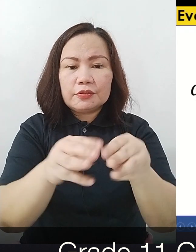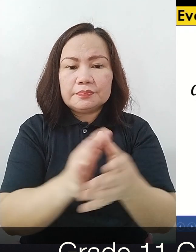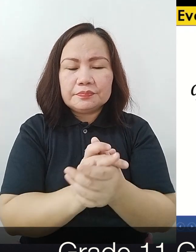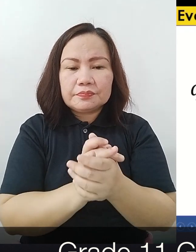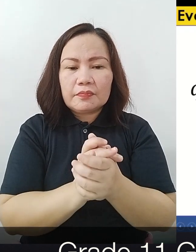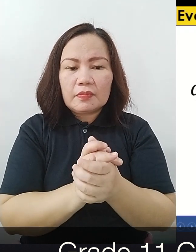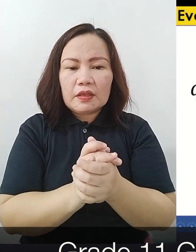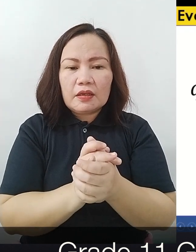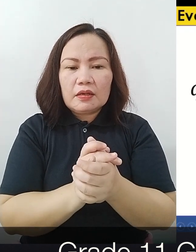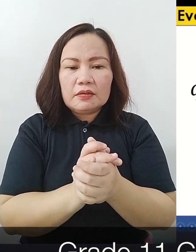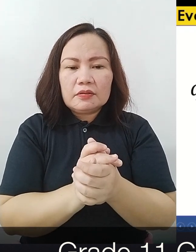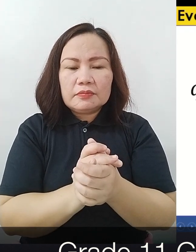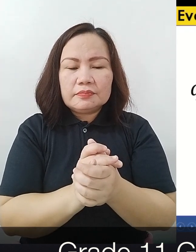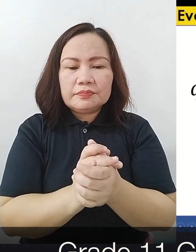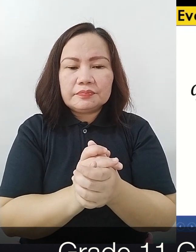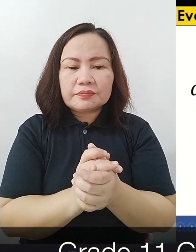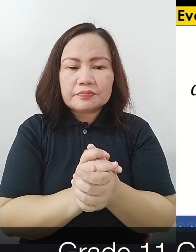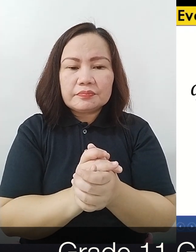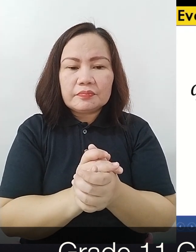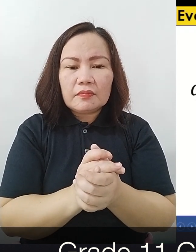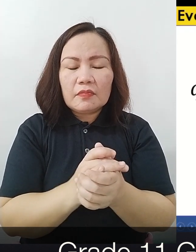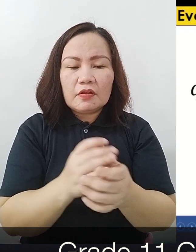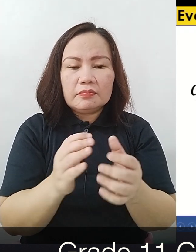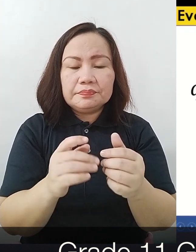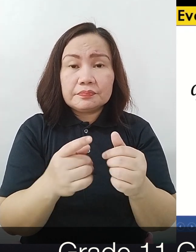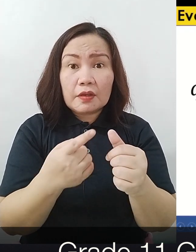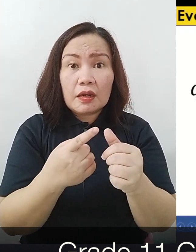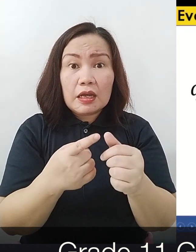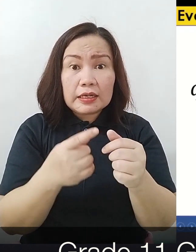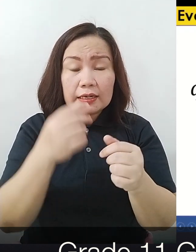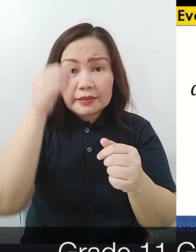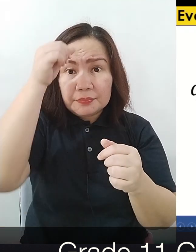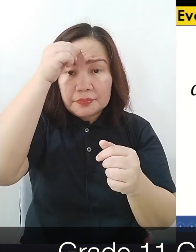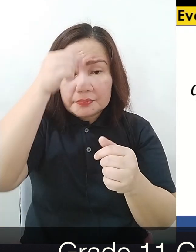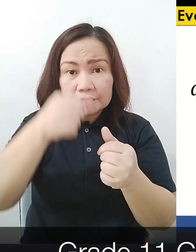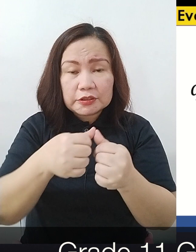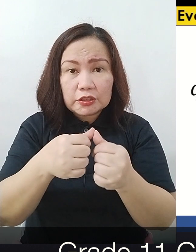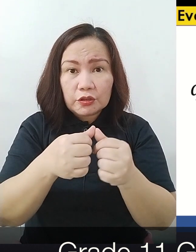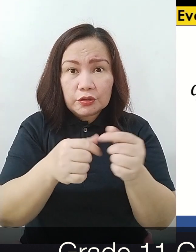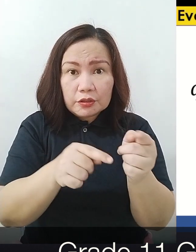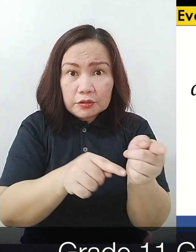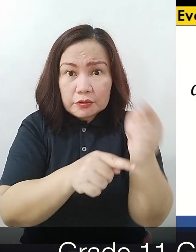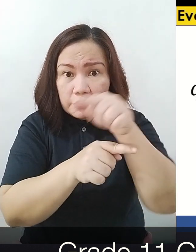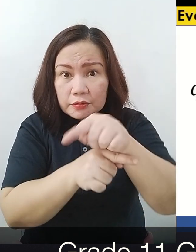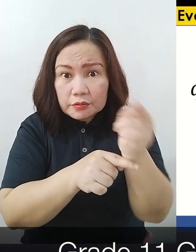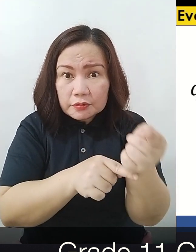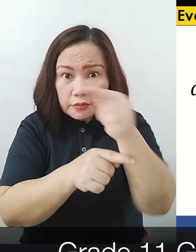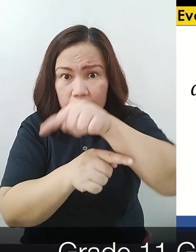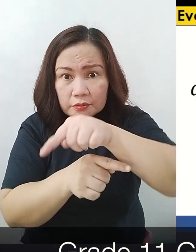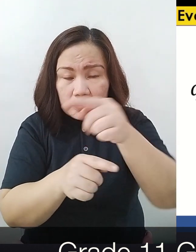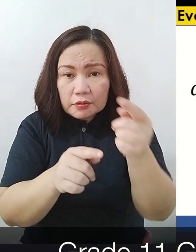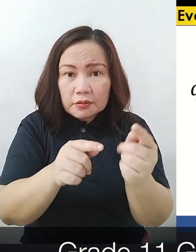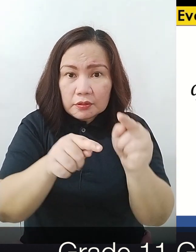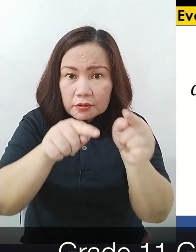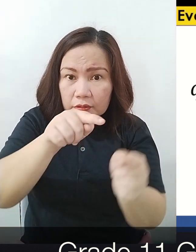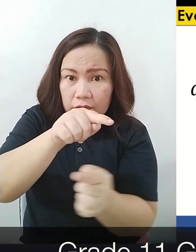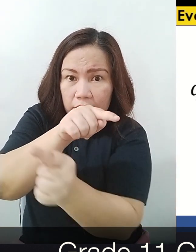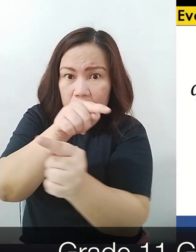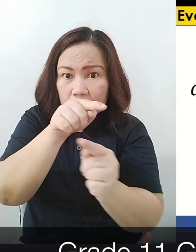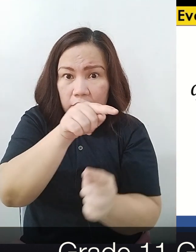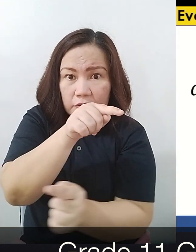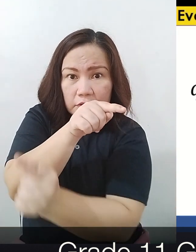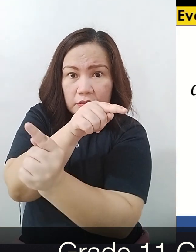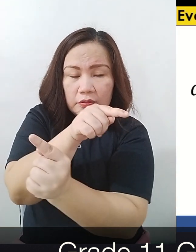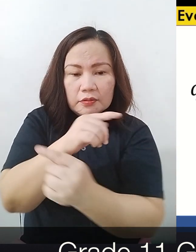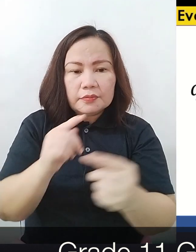gagawin dyan, we need to multiply first the first term twice.